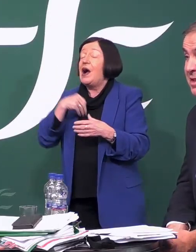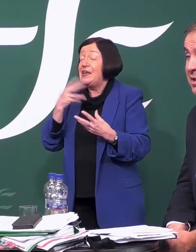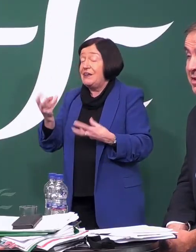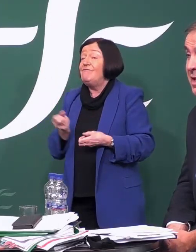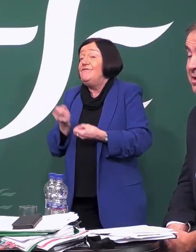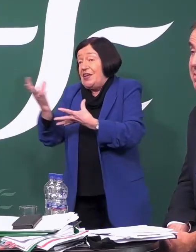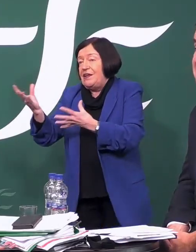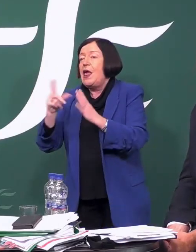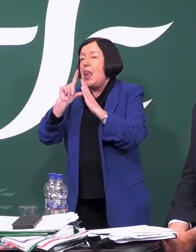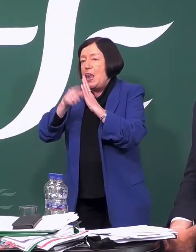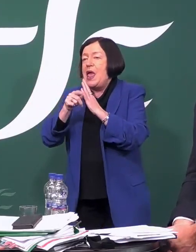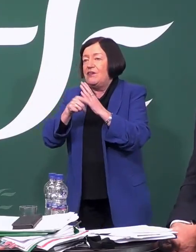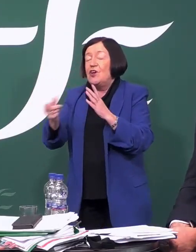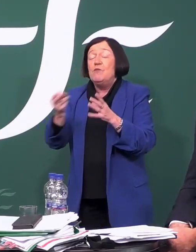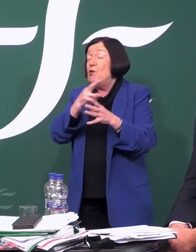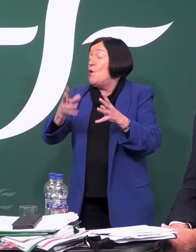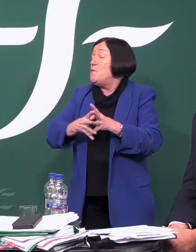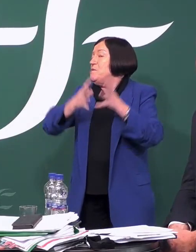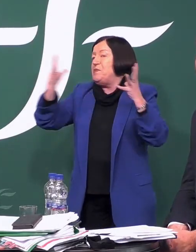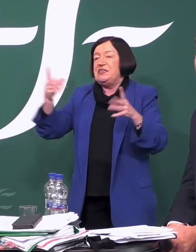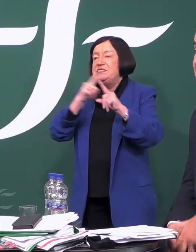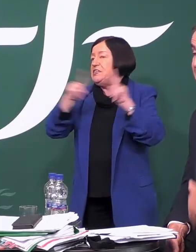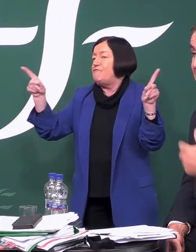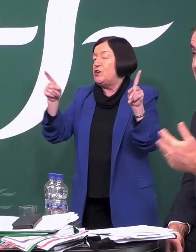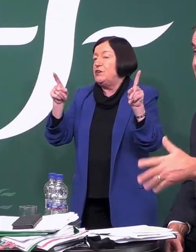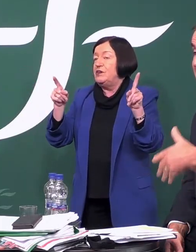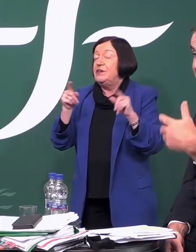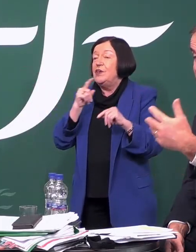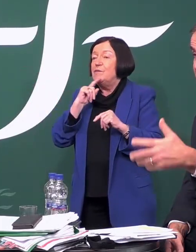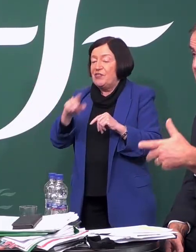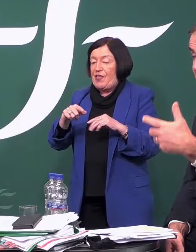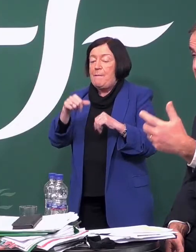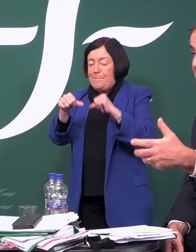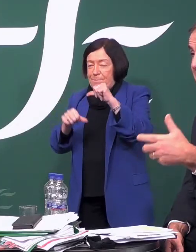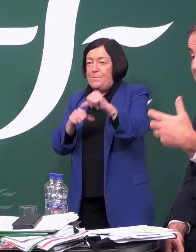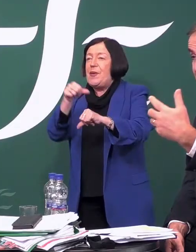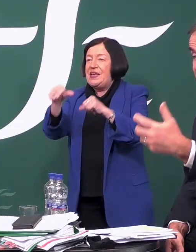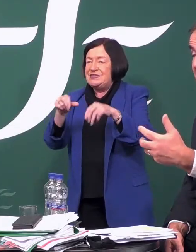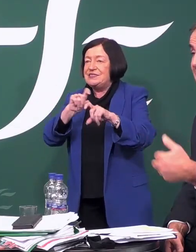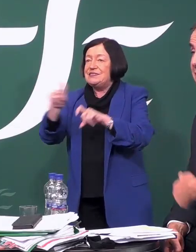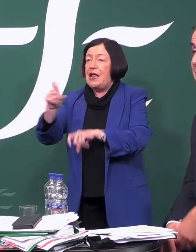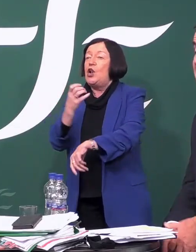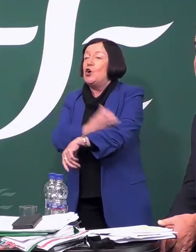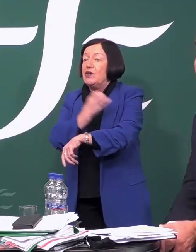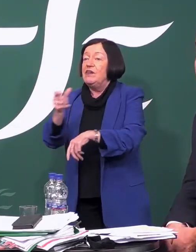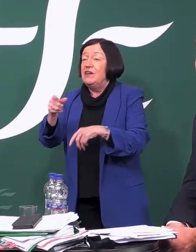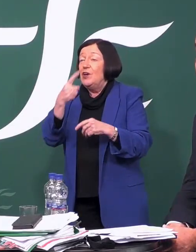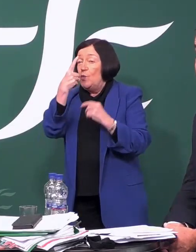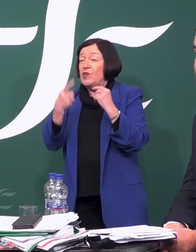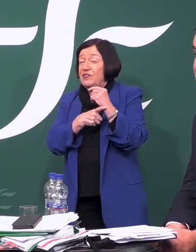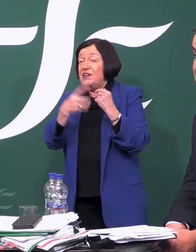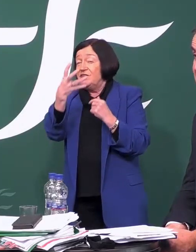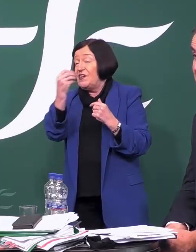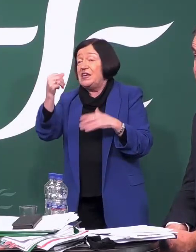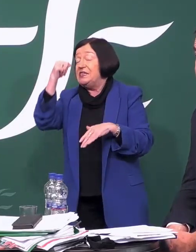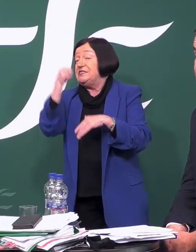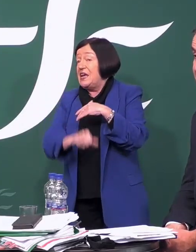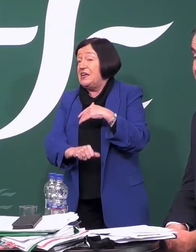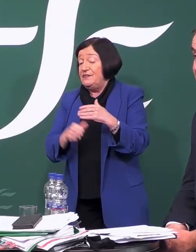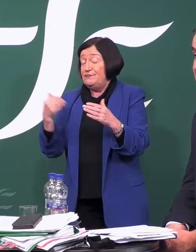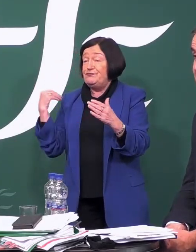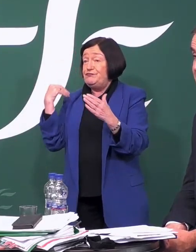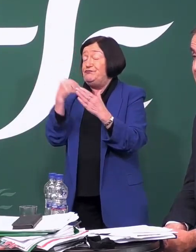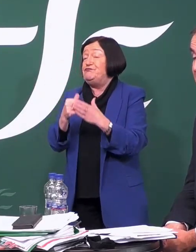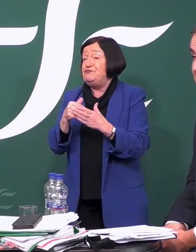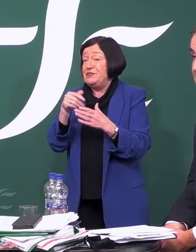figure, but it's not going to be dramatically different to where we were. But that pace obviously is still continuing. If we can keep that 1,500 a day for as long as possible,